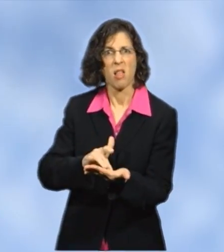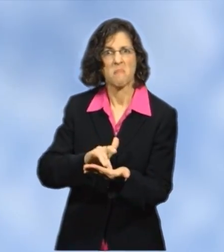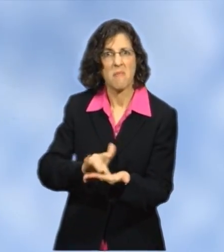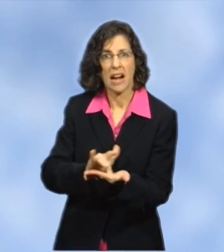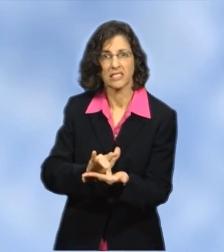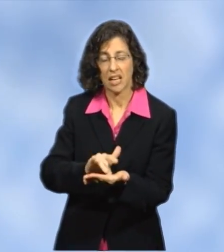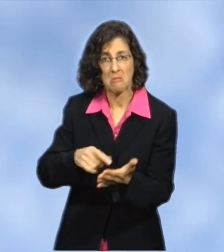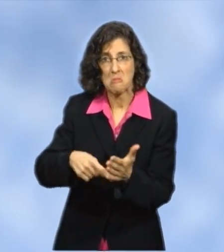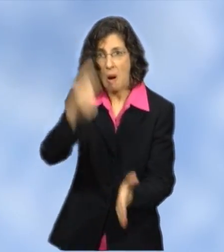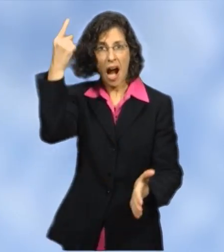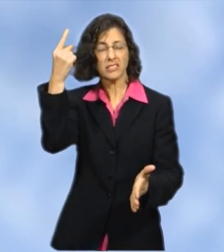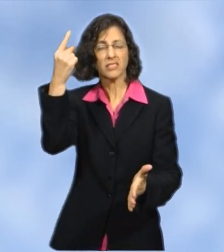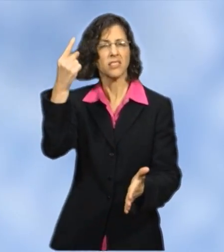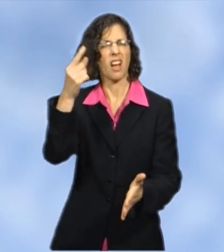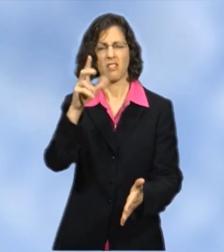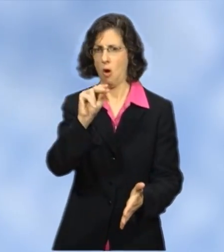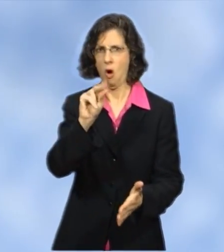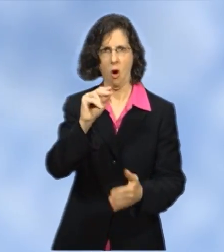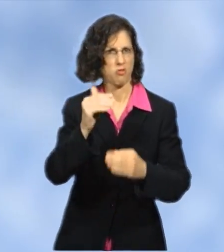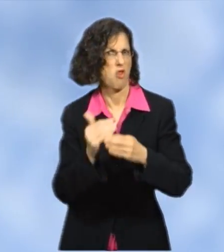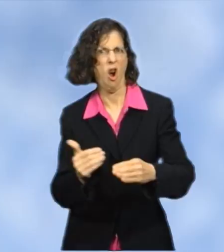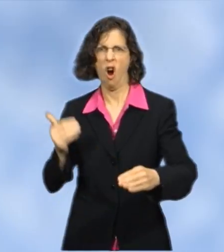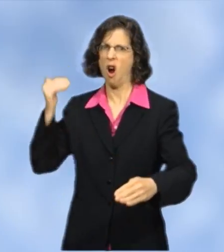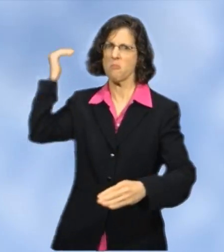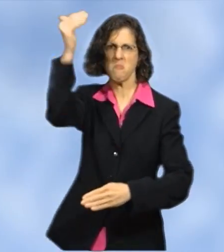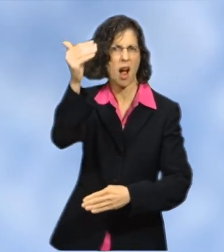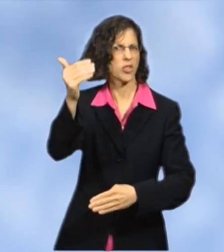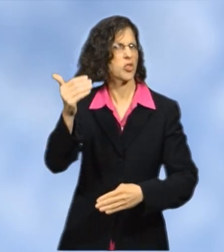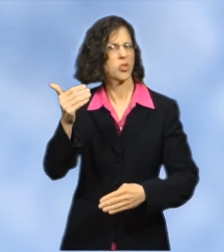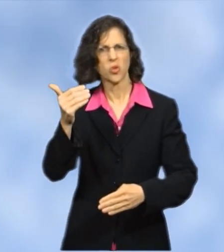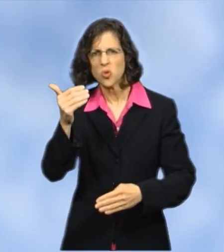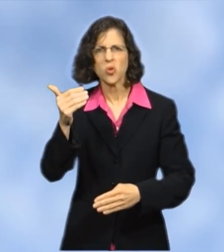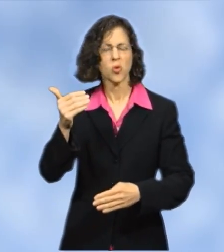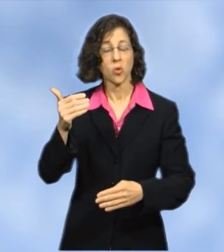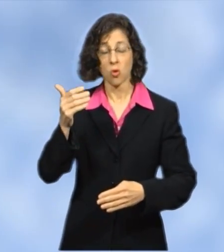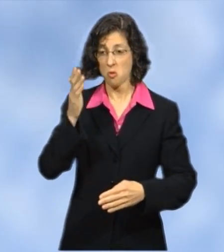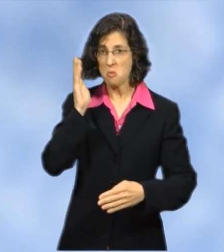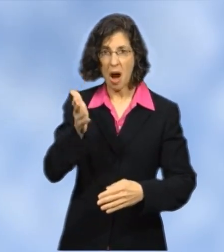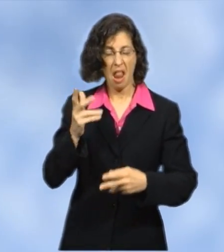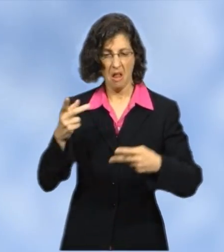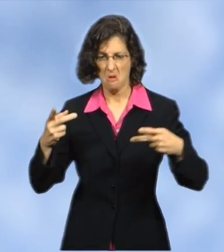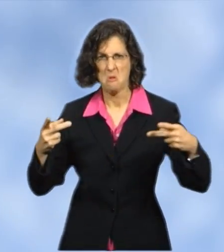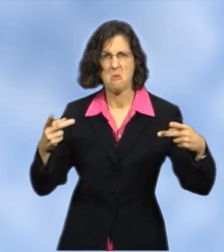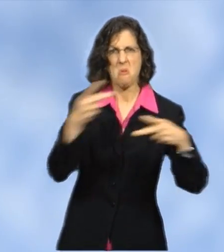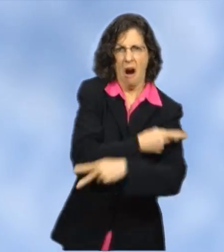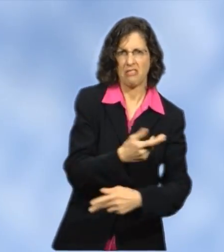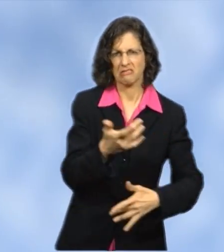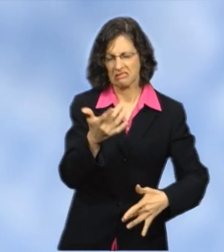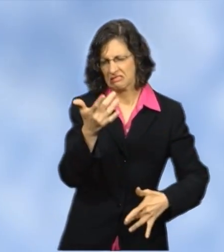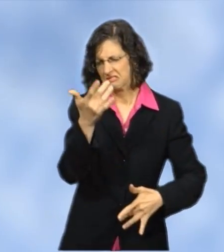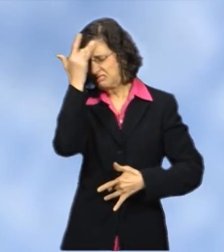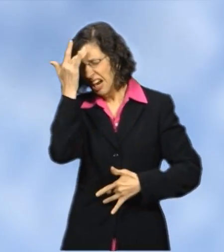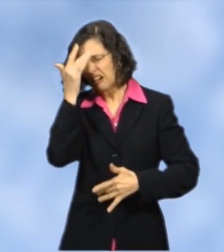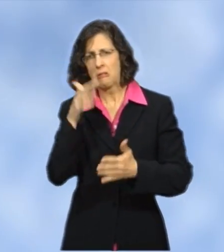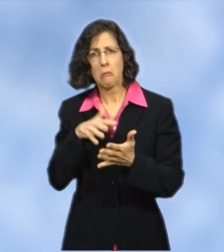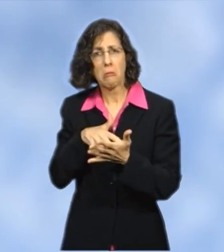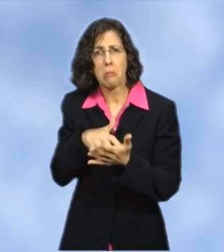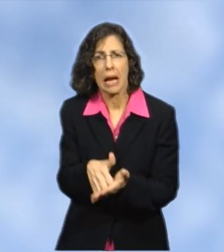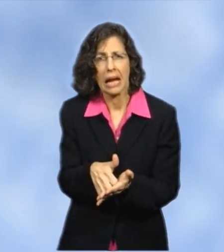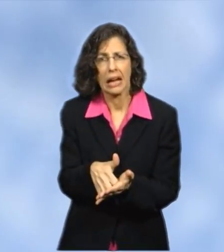patients all the medicine at once. It's too much for the body to handle and could make the patient very sick